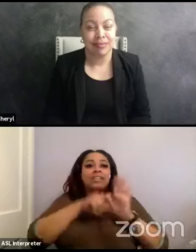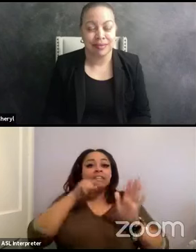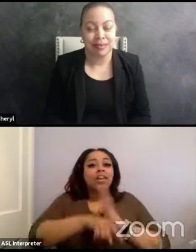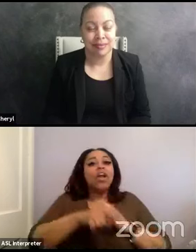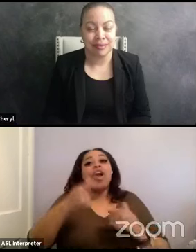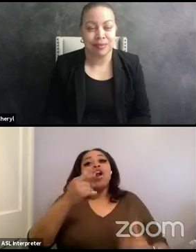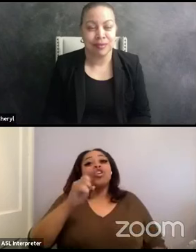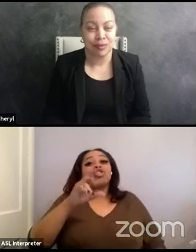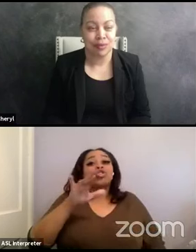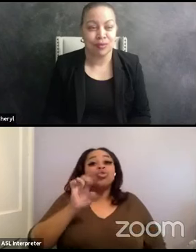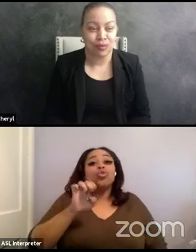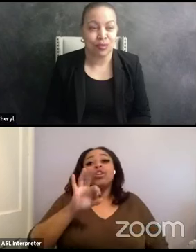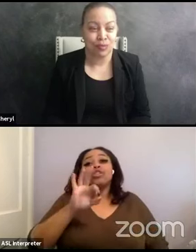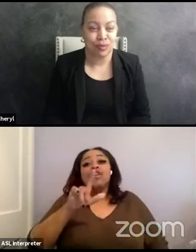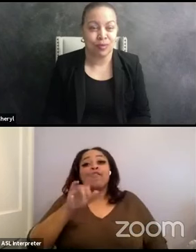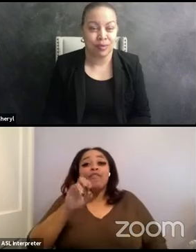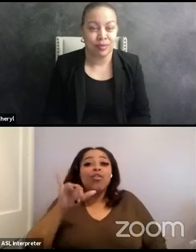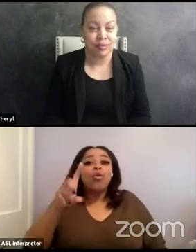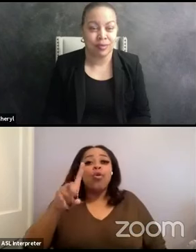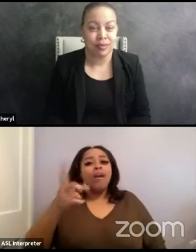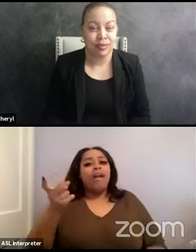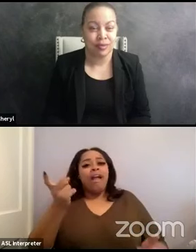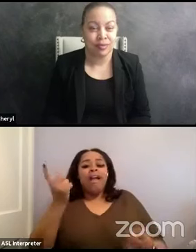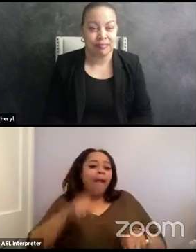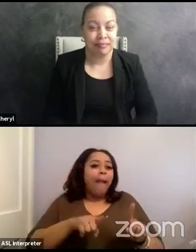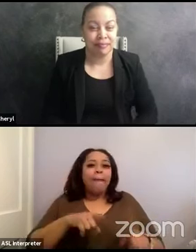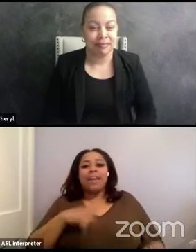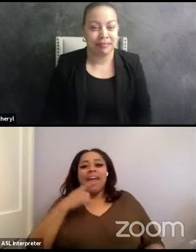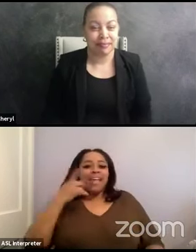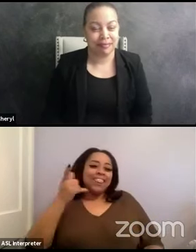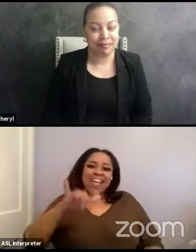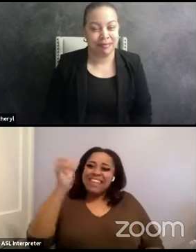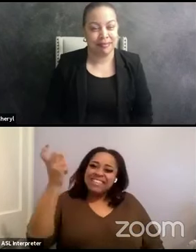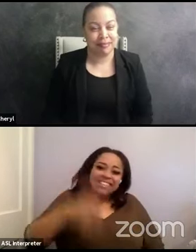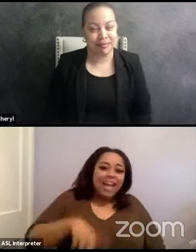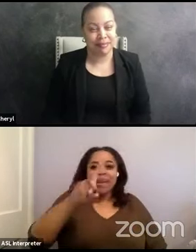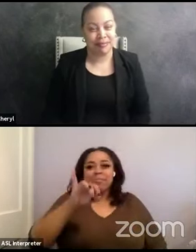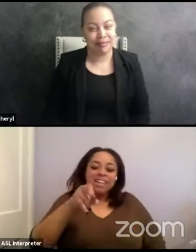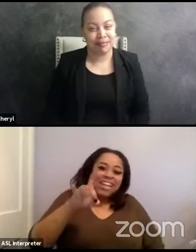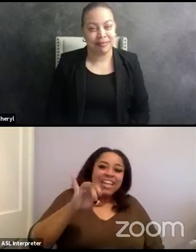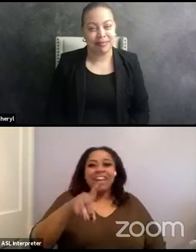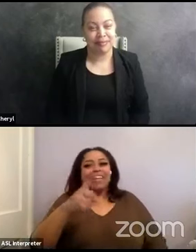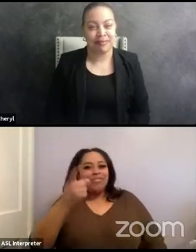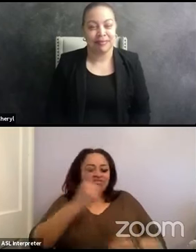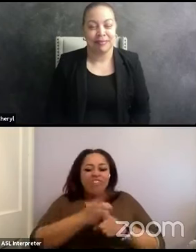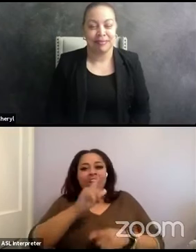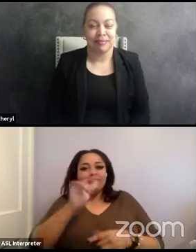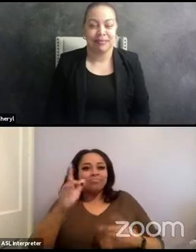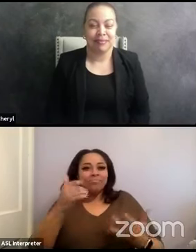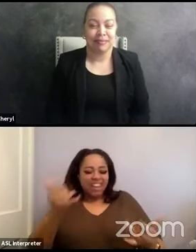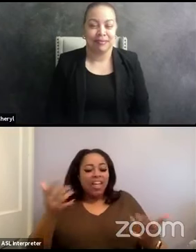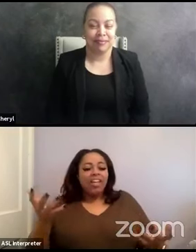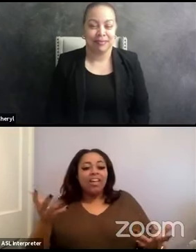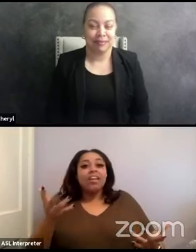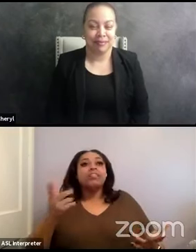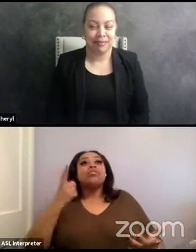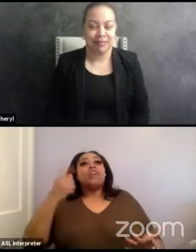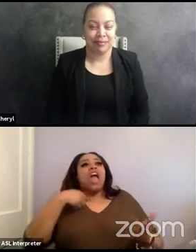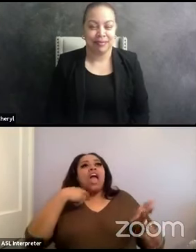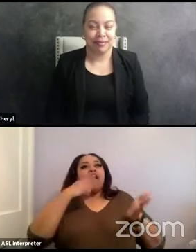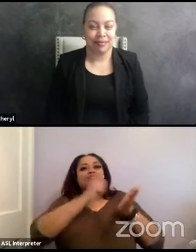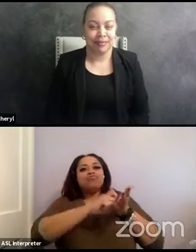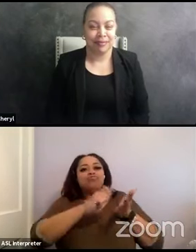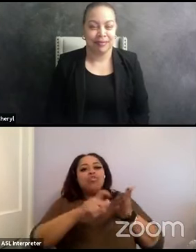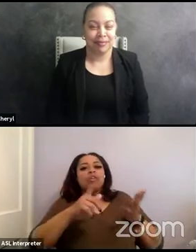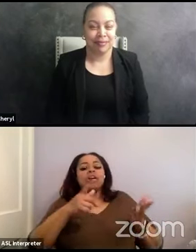Floyd happened, and people were like, that damn DiDi Delgado was right this whole time. Oh my goodness. And so something I wrote, I said, every